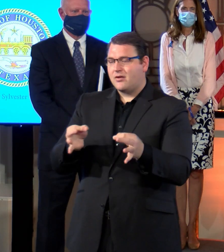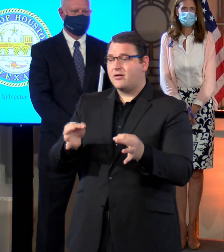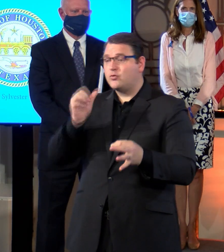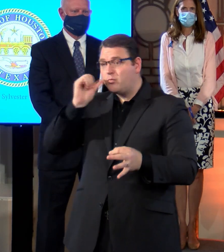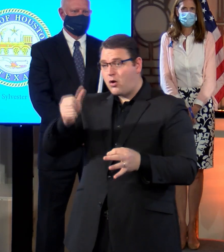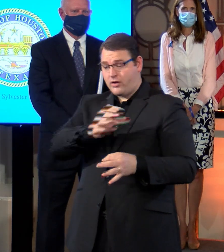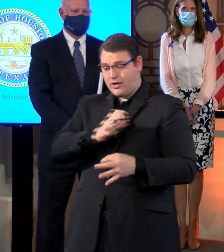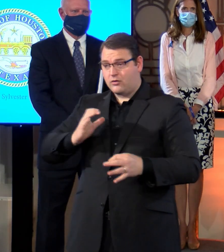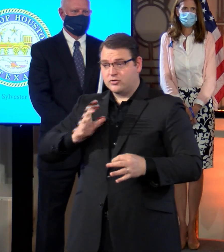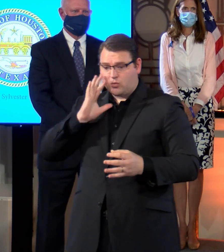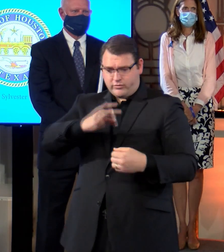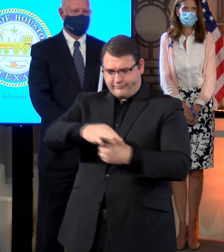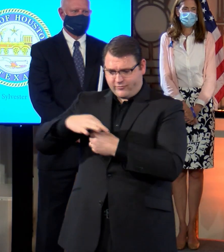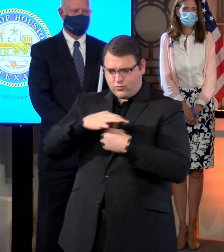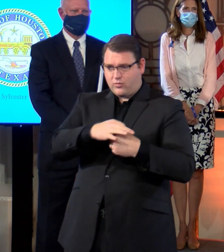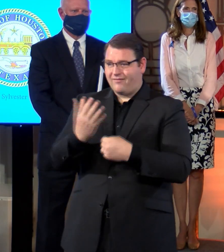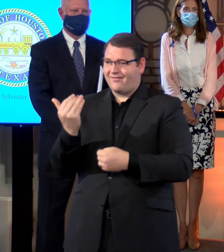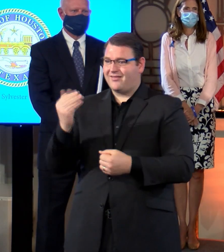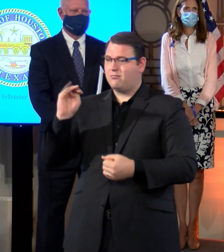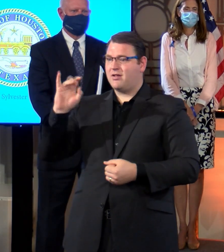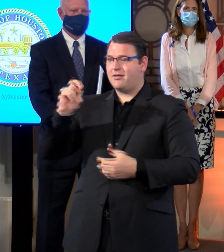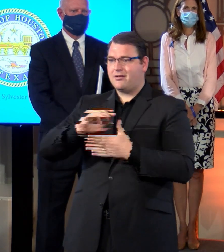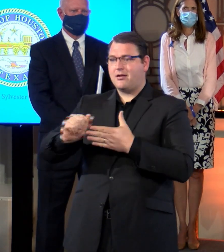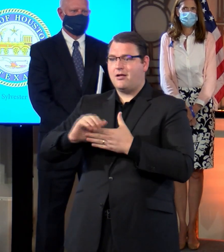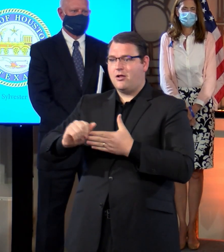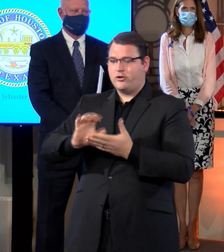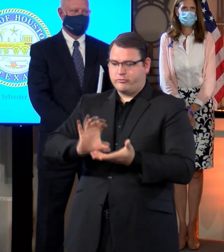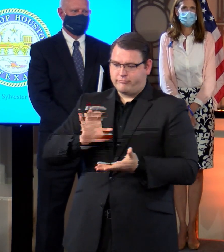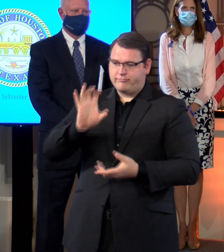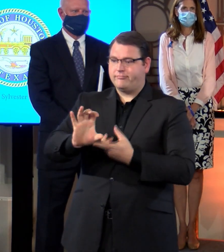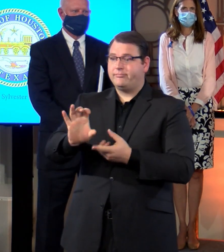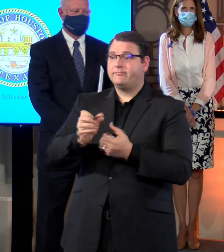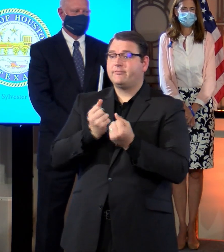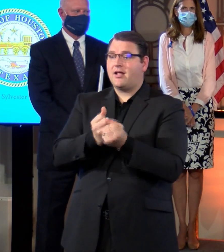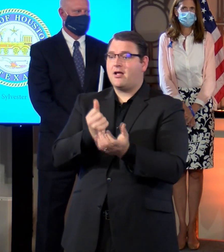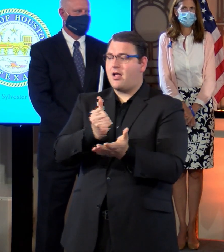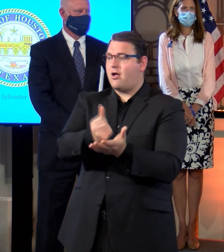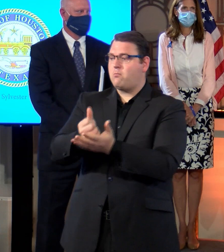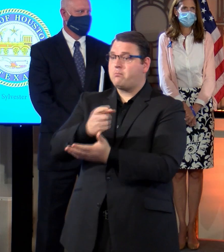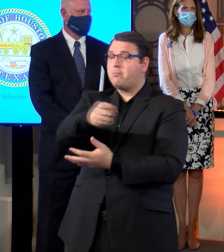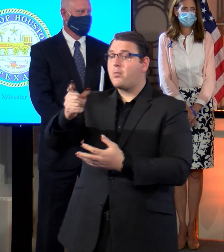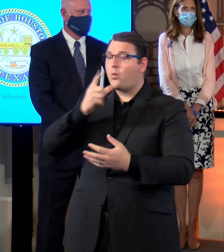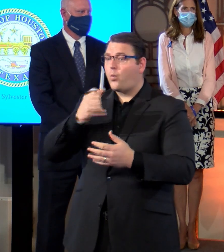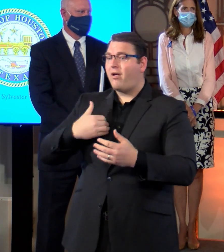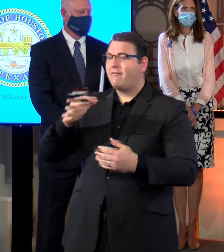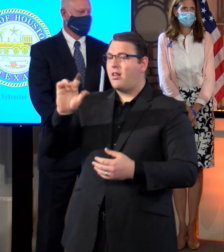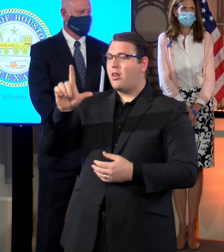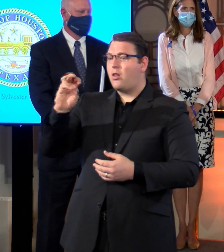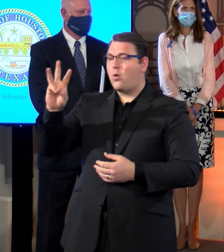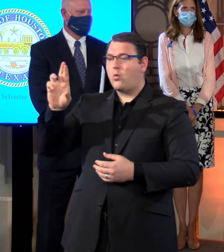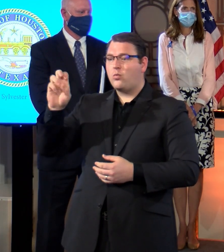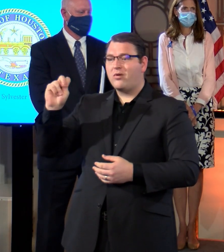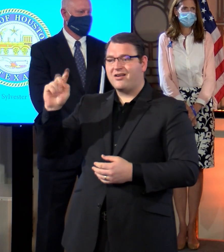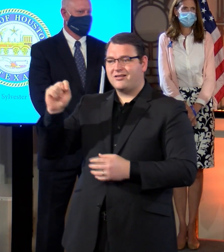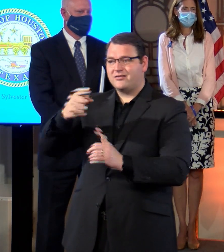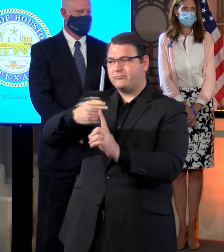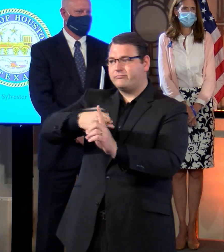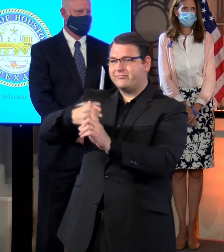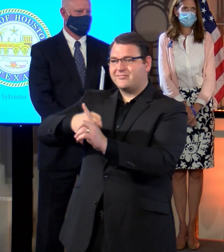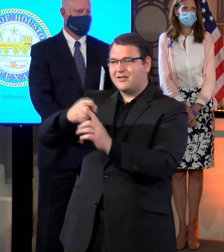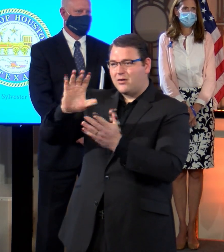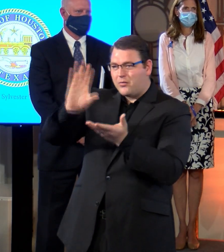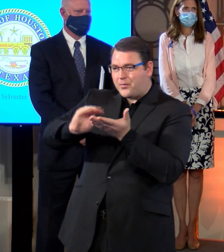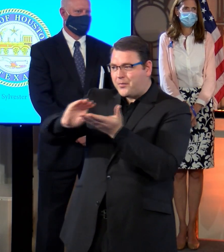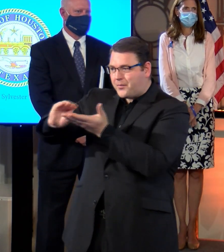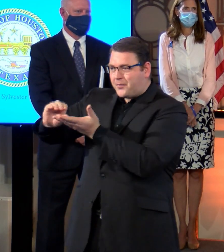program to provide Houston's low to moderate income residents rental assistance in the wake of the COVID-19 economic